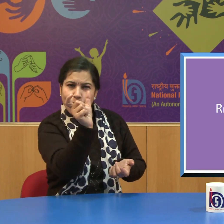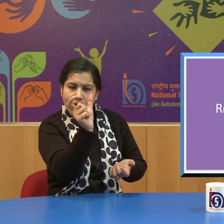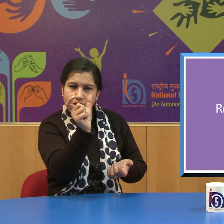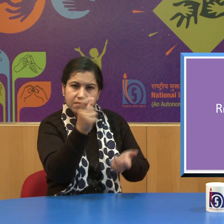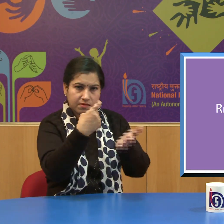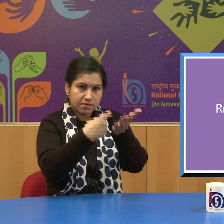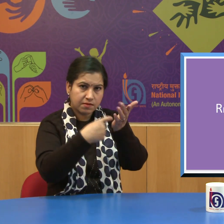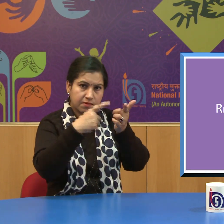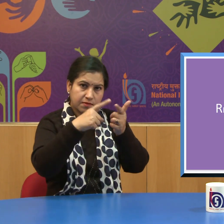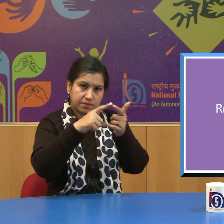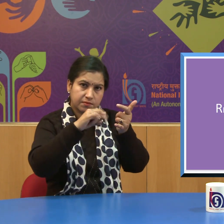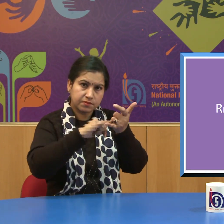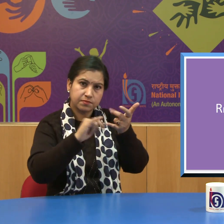resistance movements.